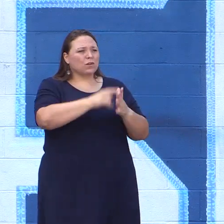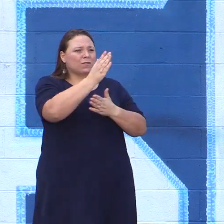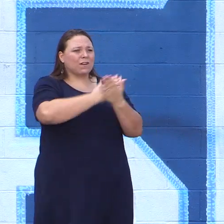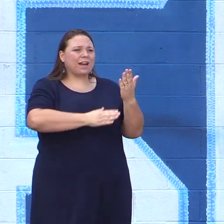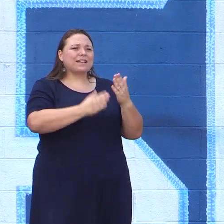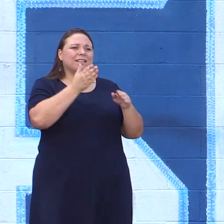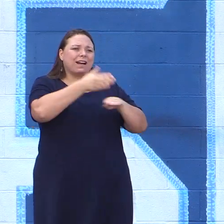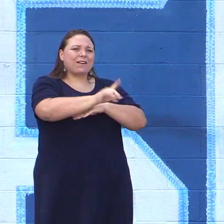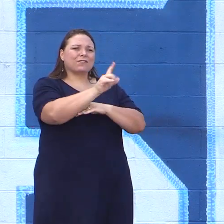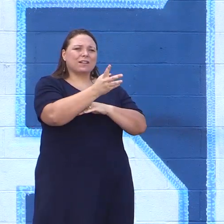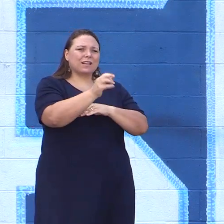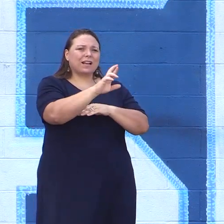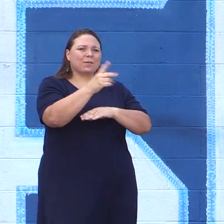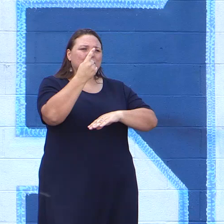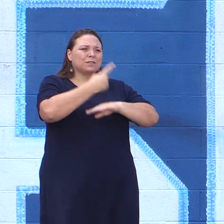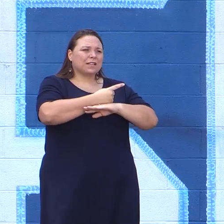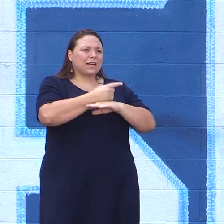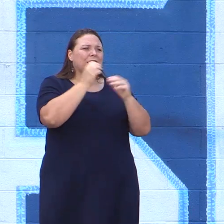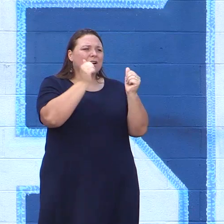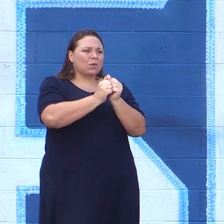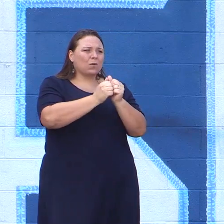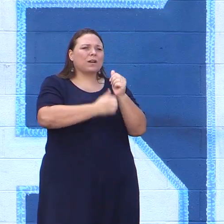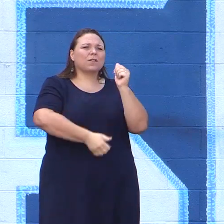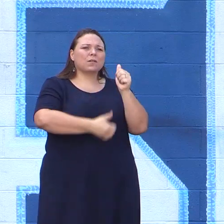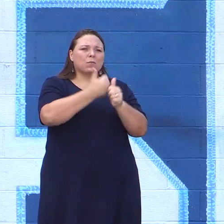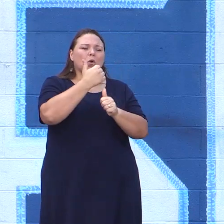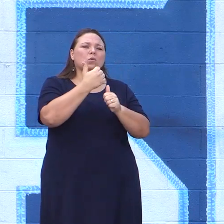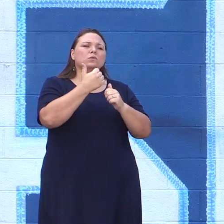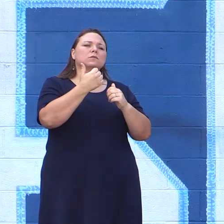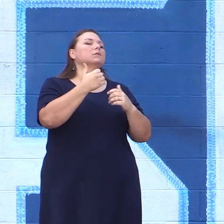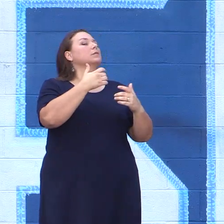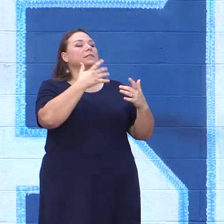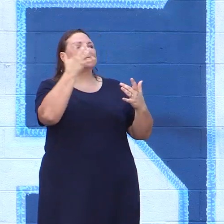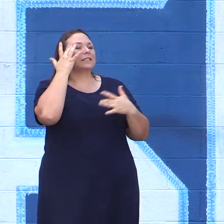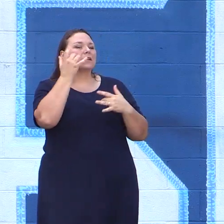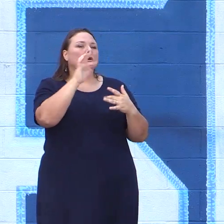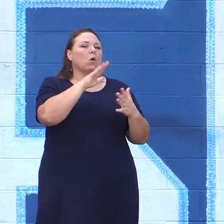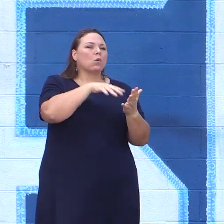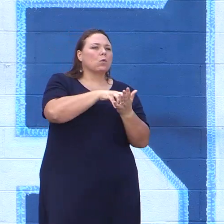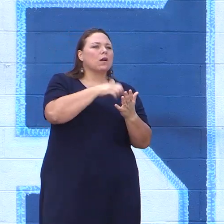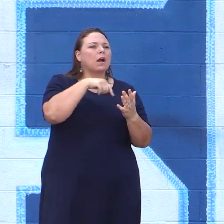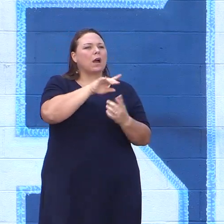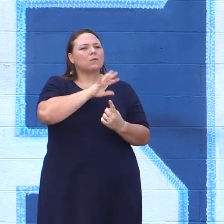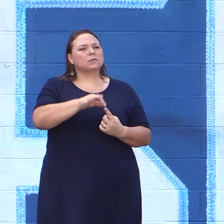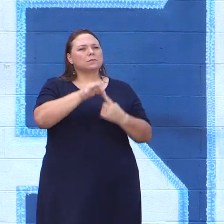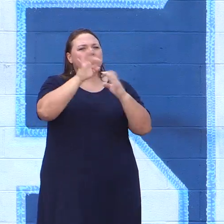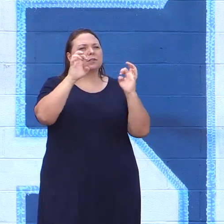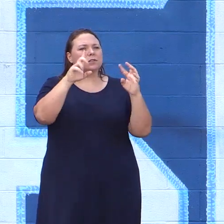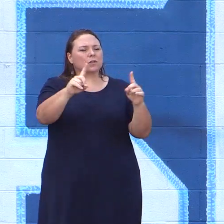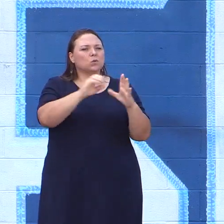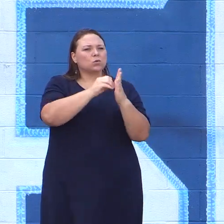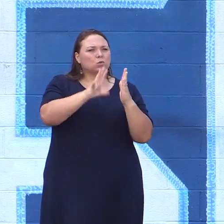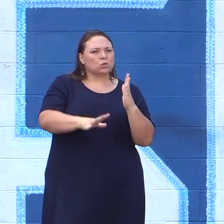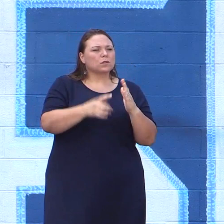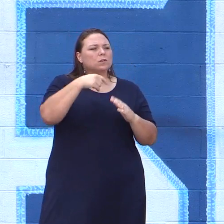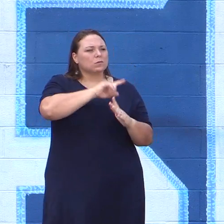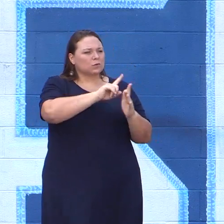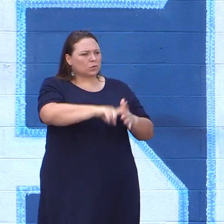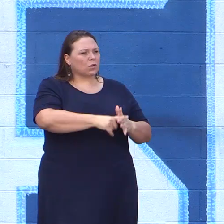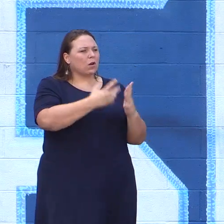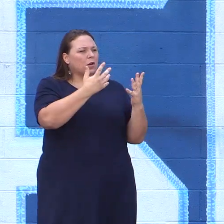right after Labor Day with our most vulnerable population of students, which were exceptional education students. And we, again, began that